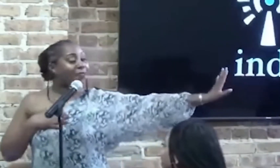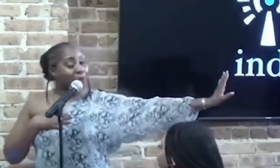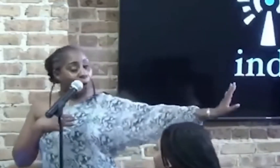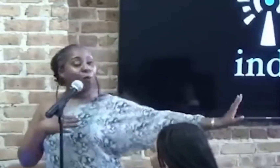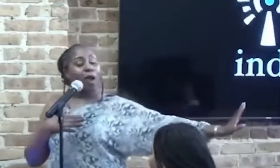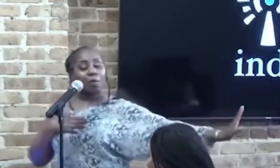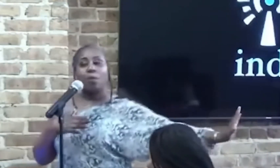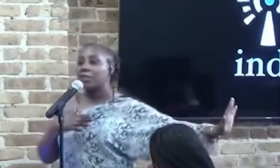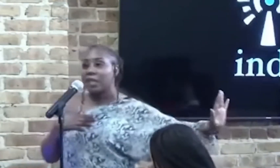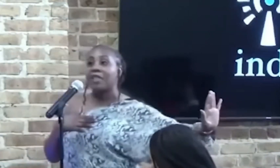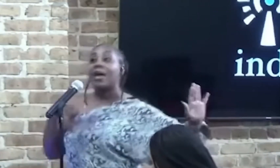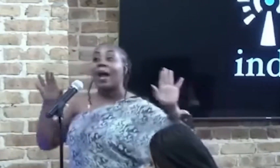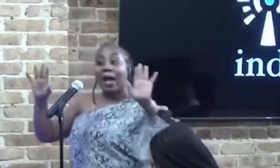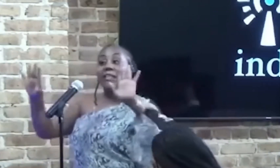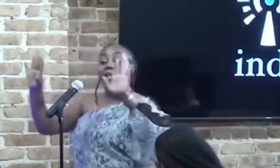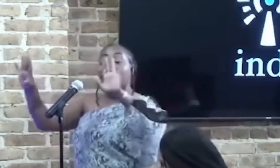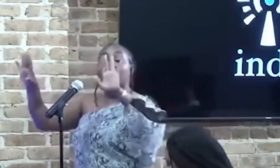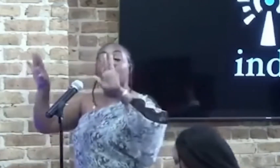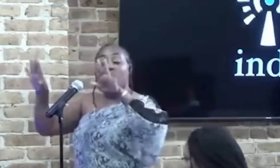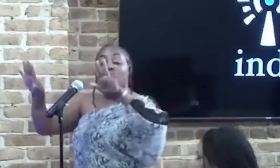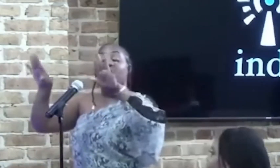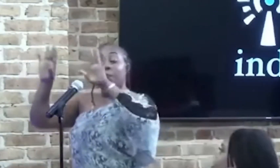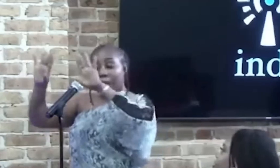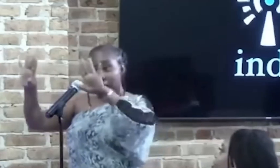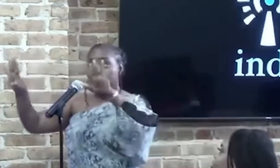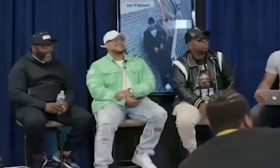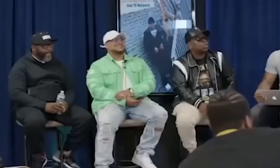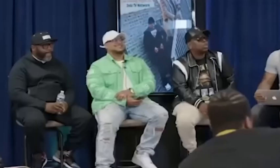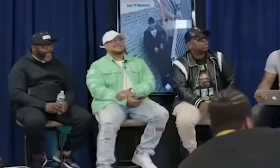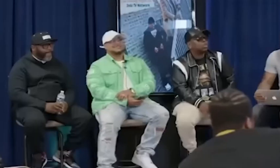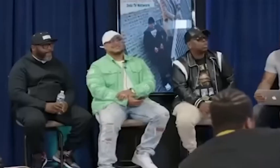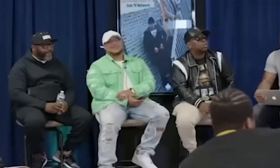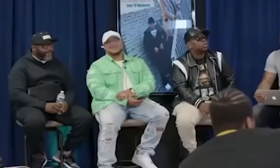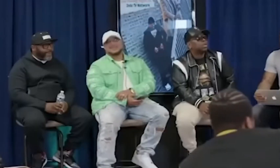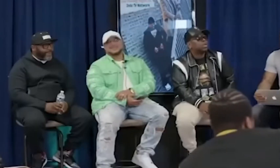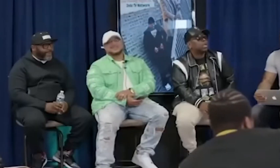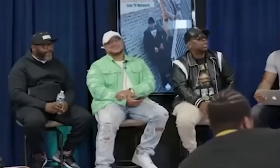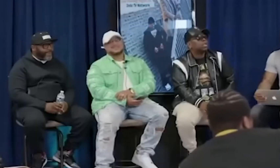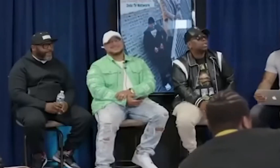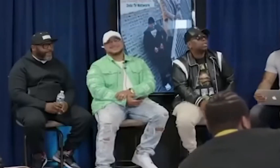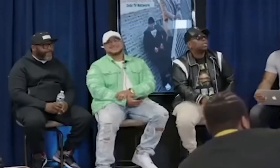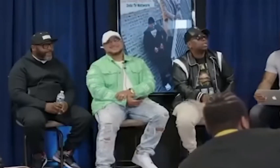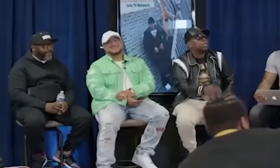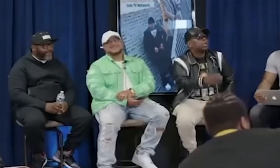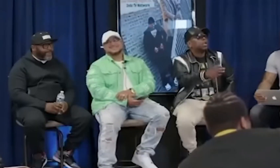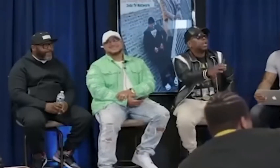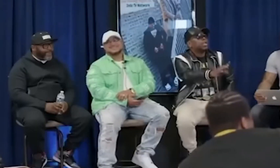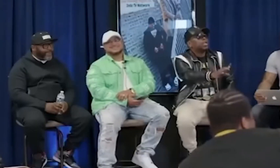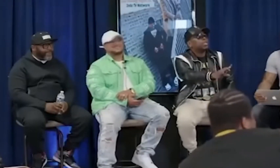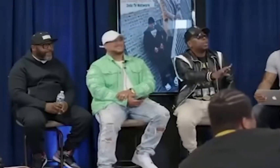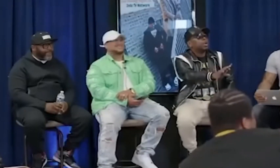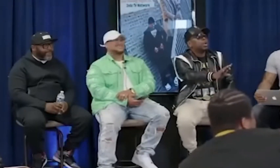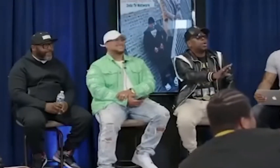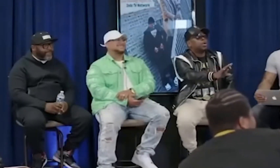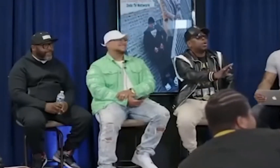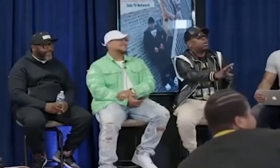I have no problem with saying that I did vote for Biden because I was not voting. I did. But